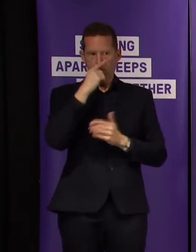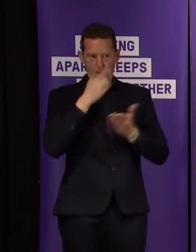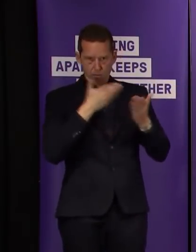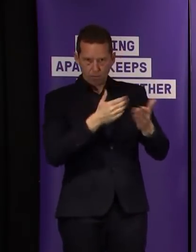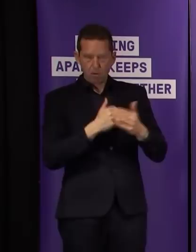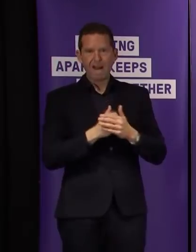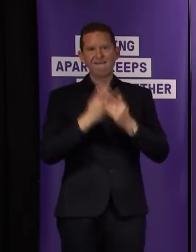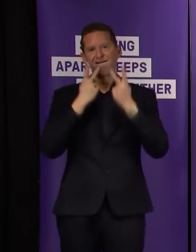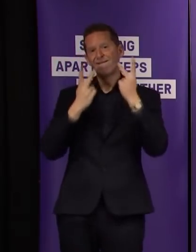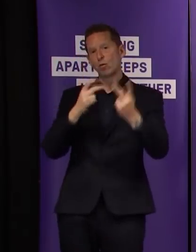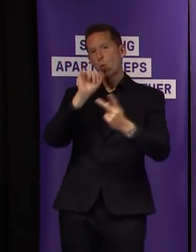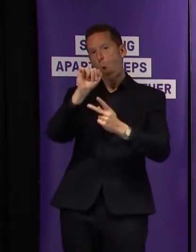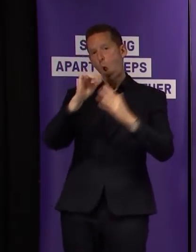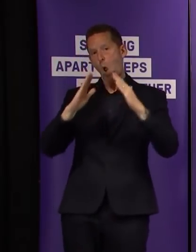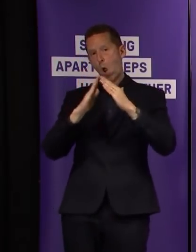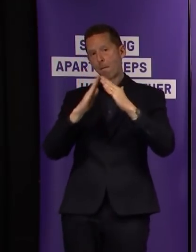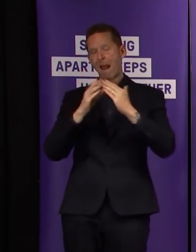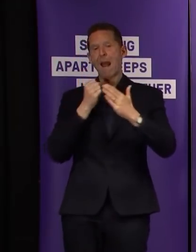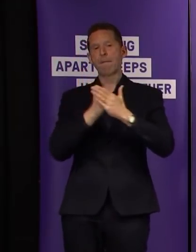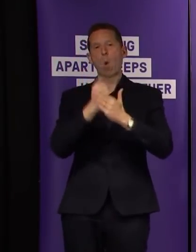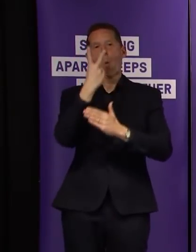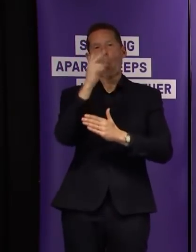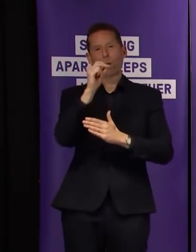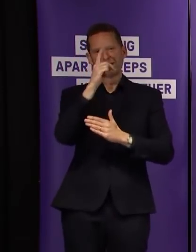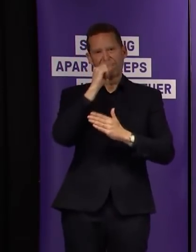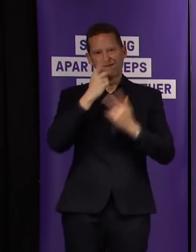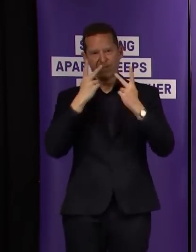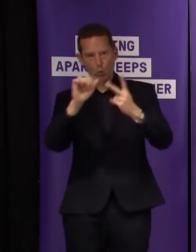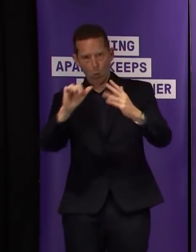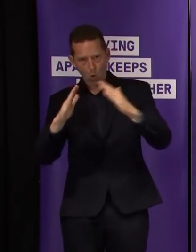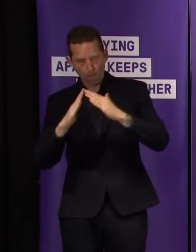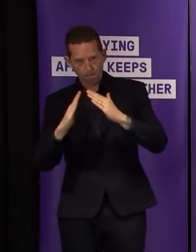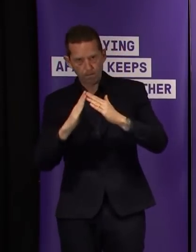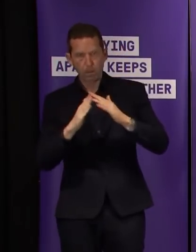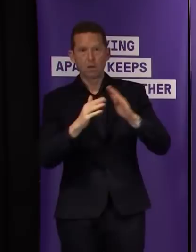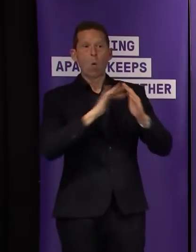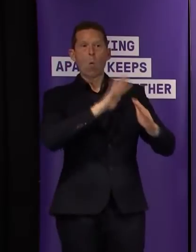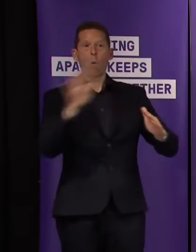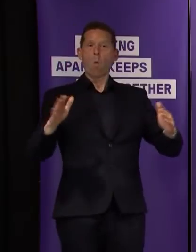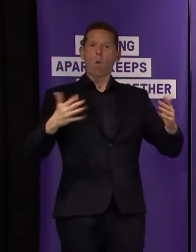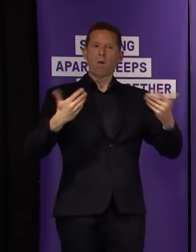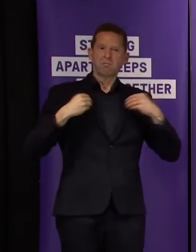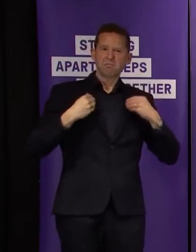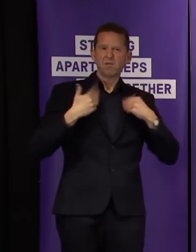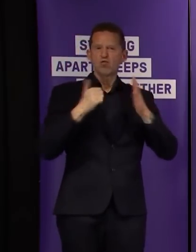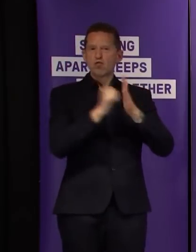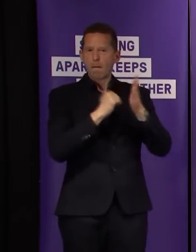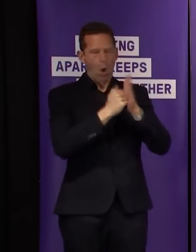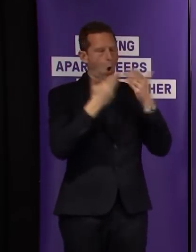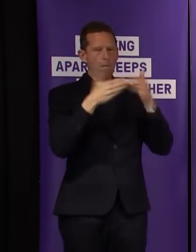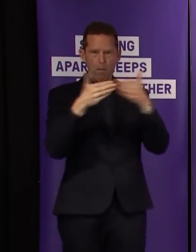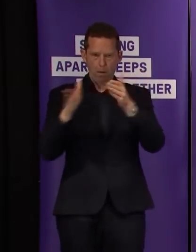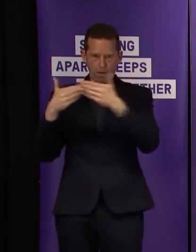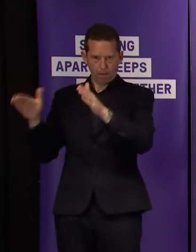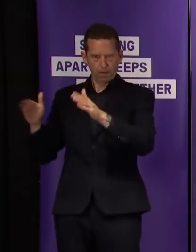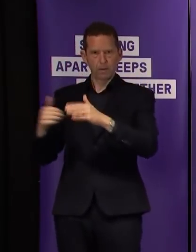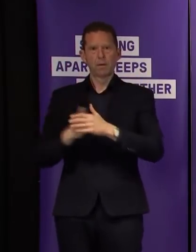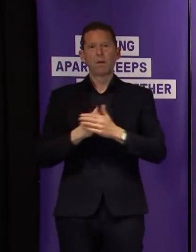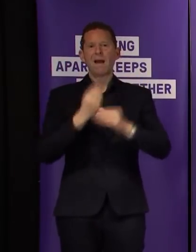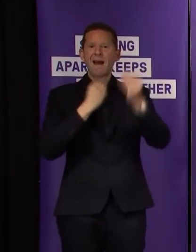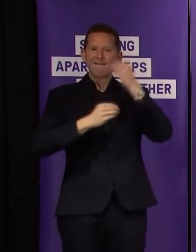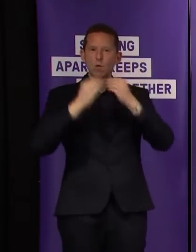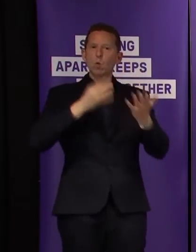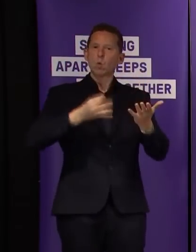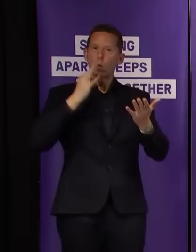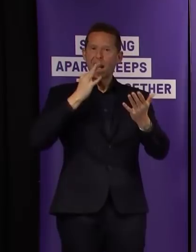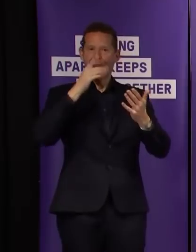visitors to your home, up to 20 visitors at a time. Retail, all of retail will be open. Hospitality, there will be indoor groups with a limit of